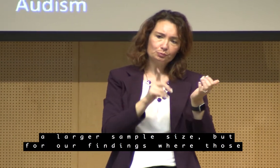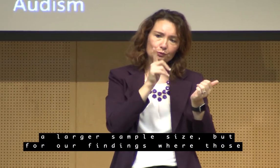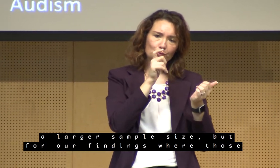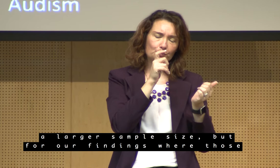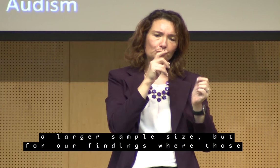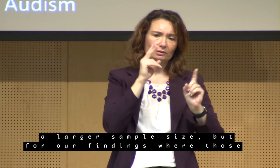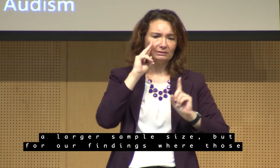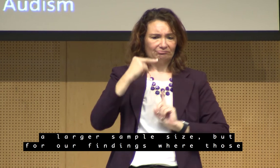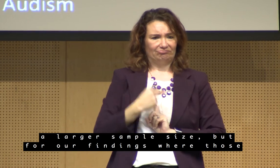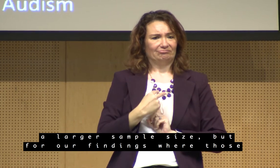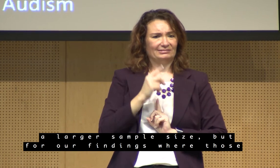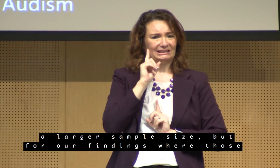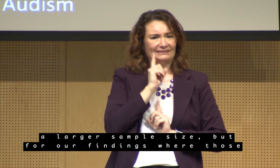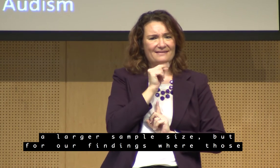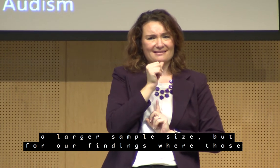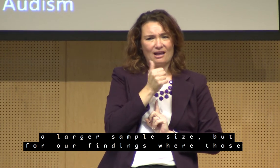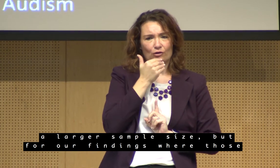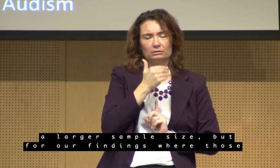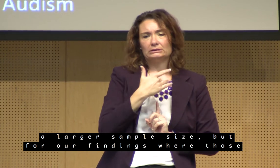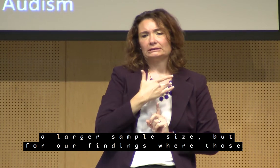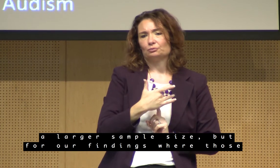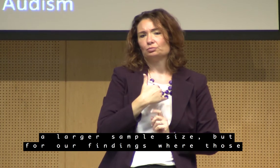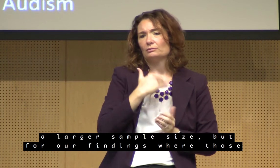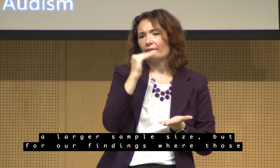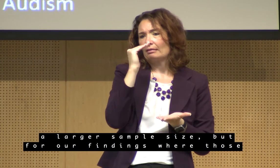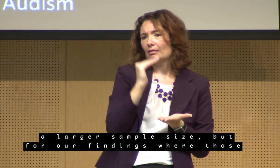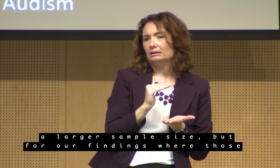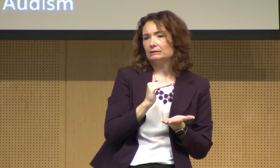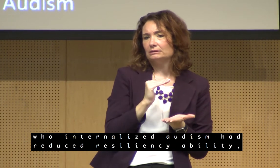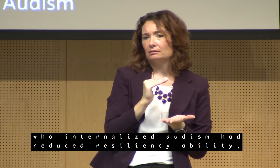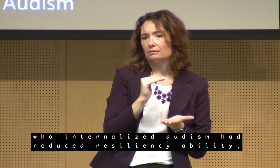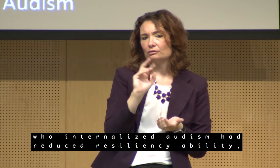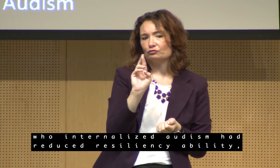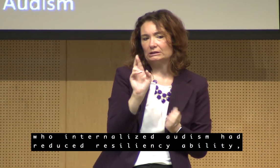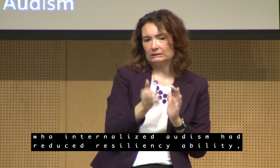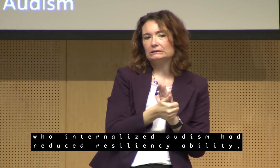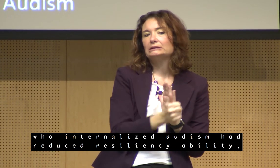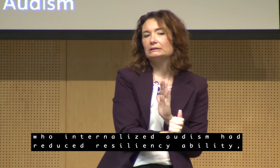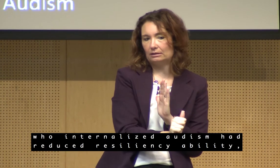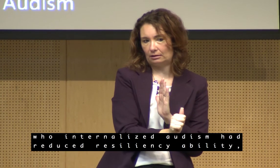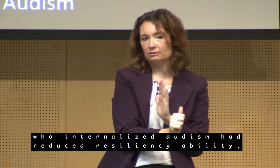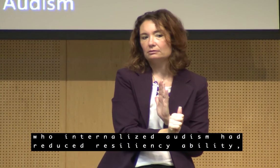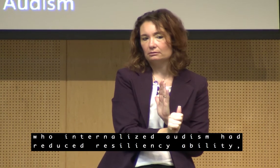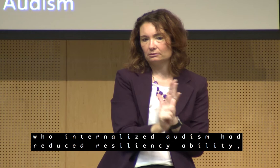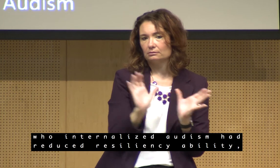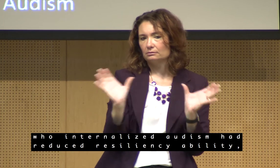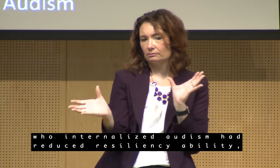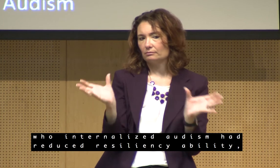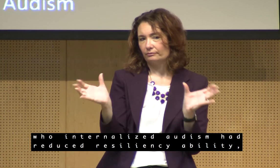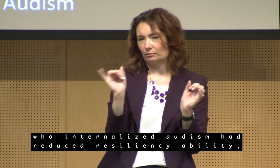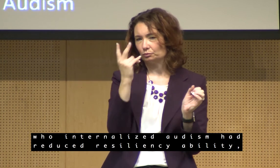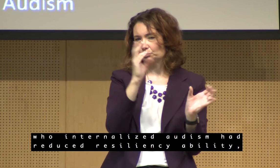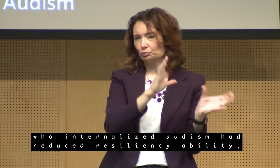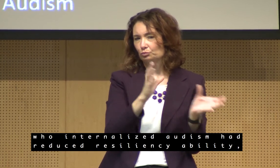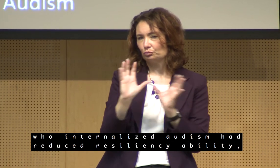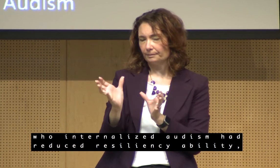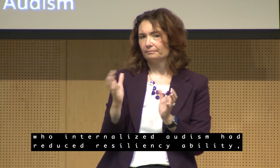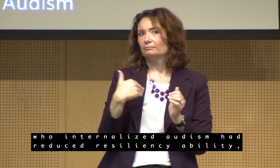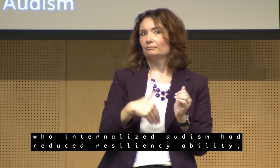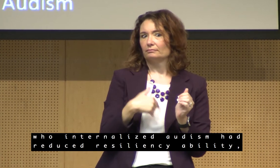size. But for our findings were those who internalized autism had reduced resiliency